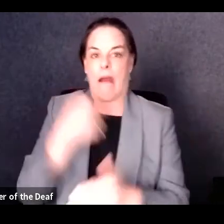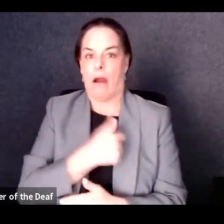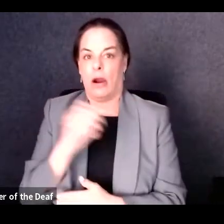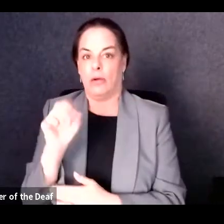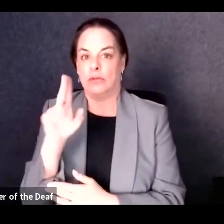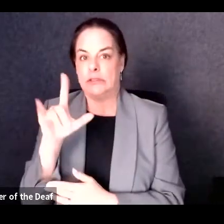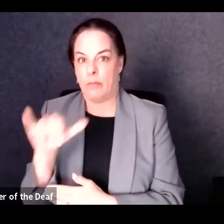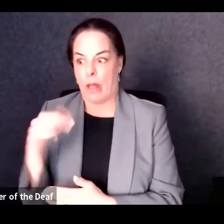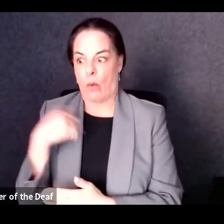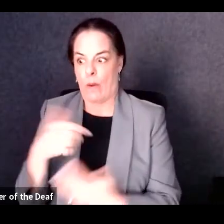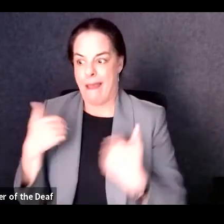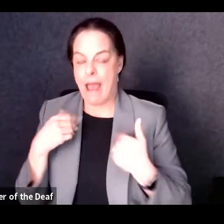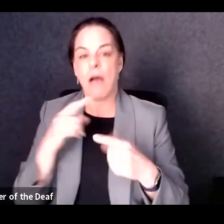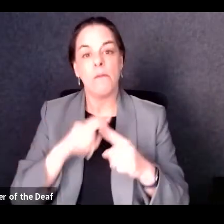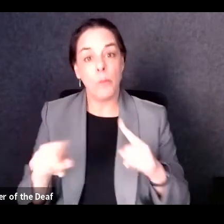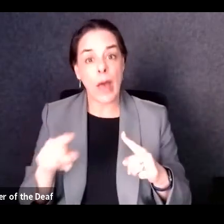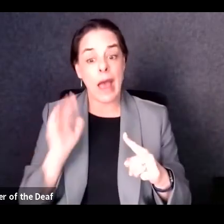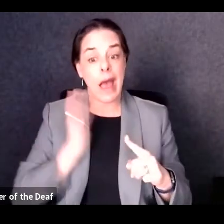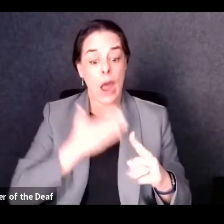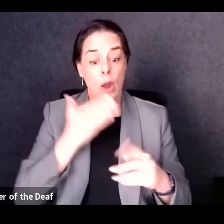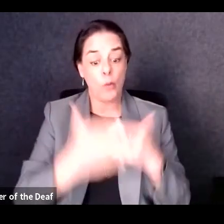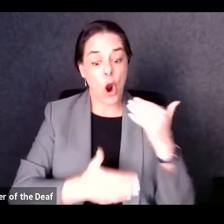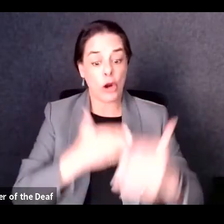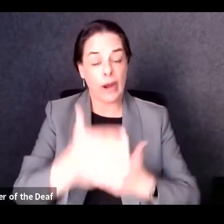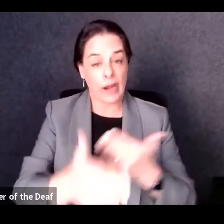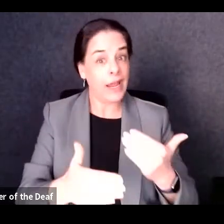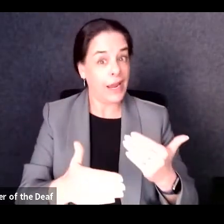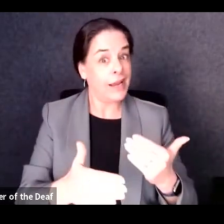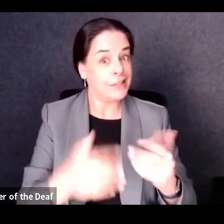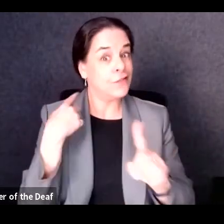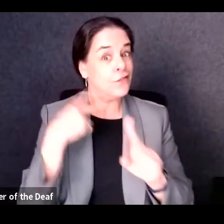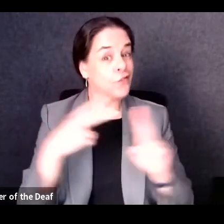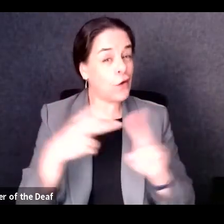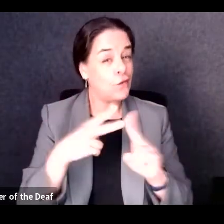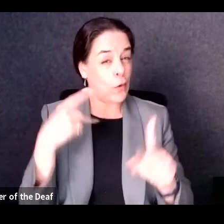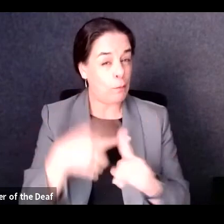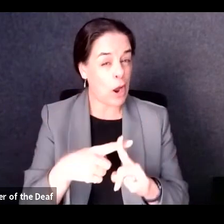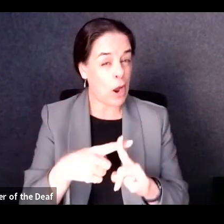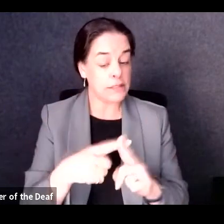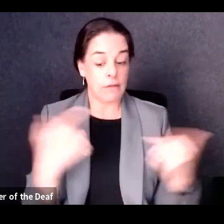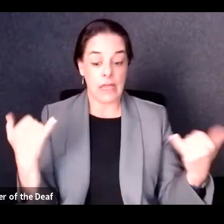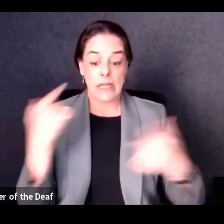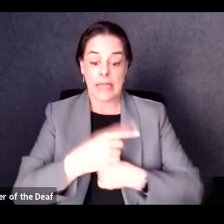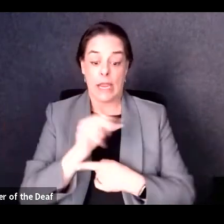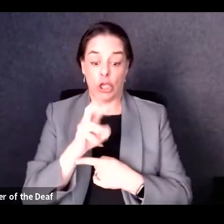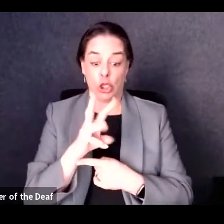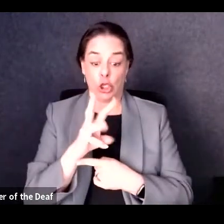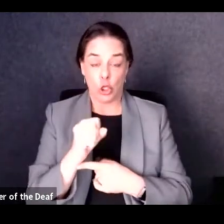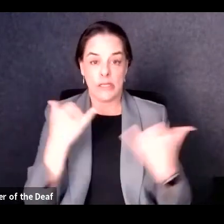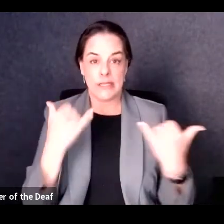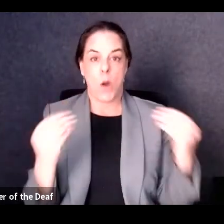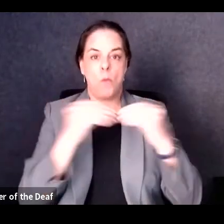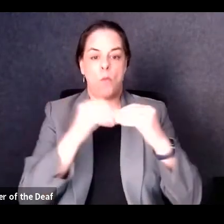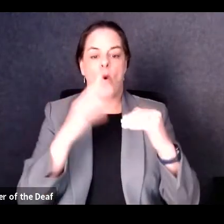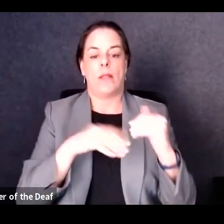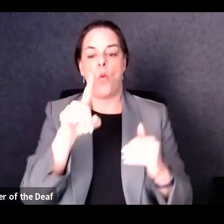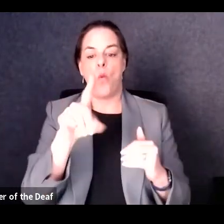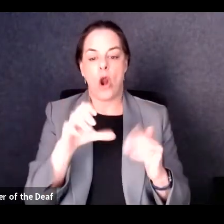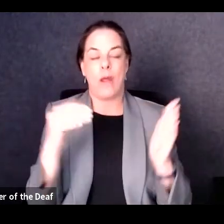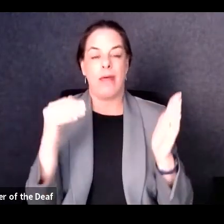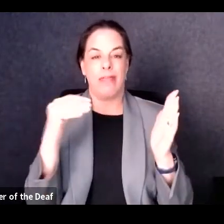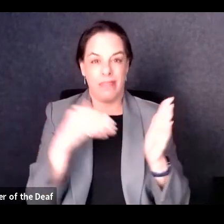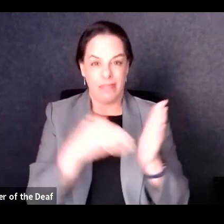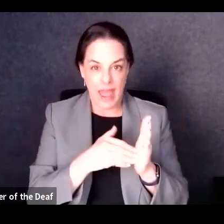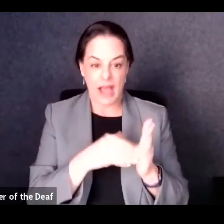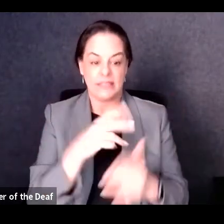the progress we're making as a community. With today's news of more than 100,000 vaccines administered in Knox County,